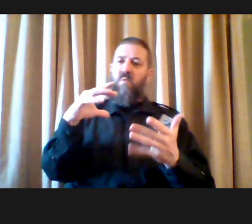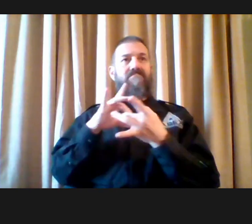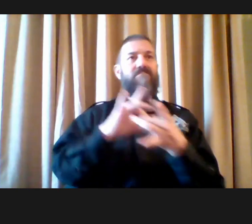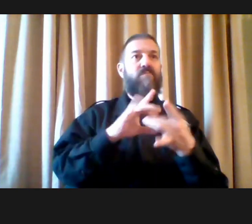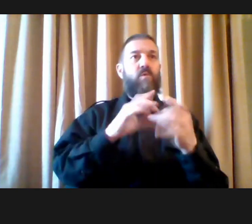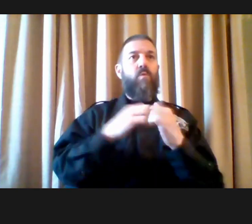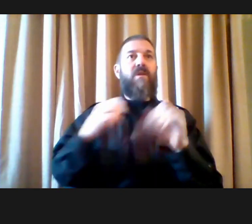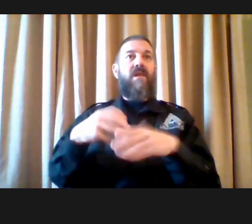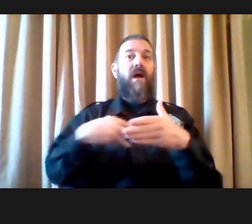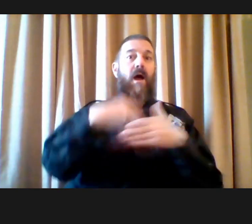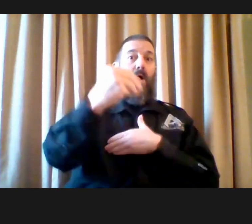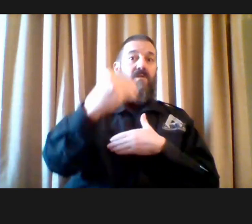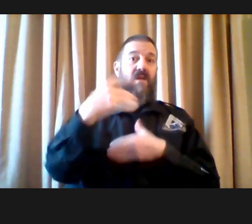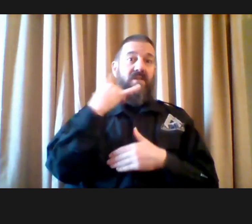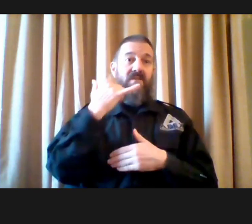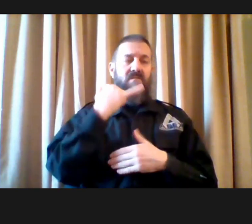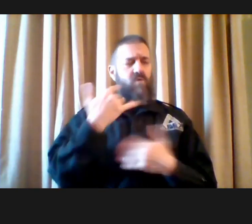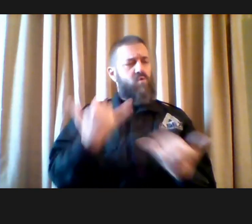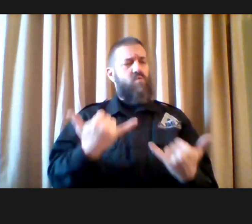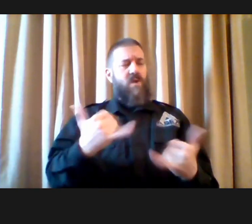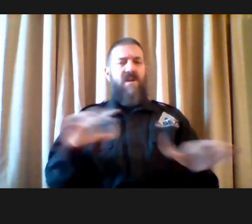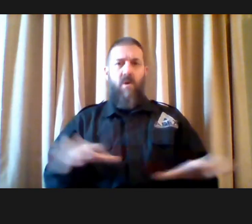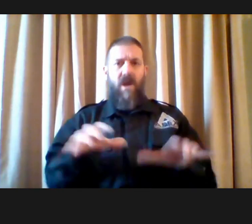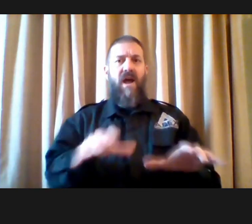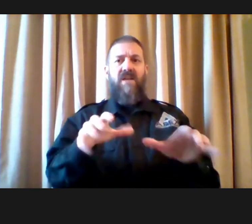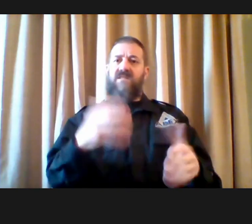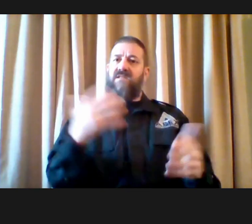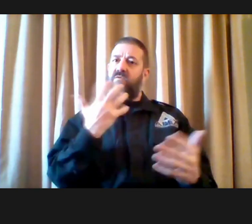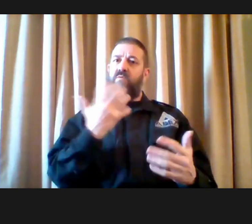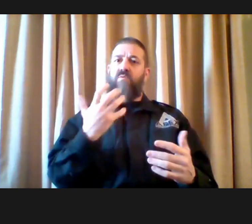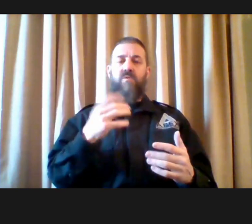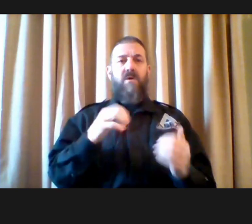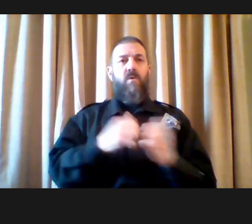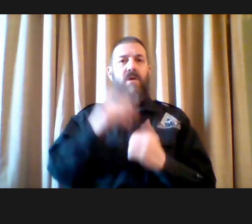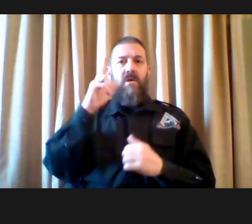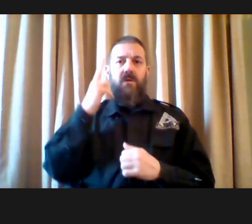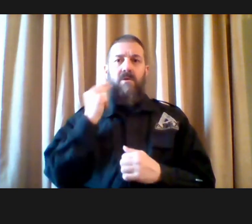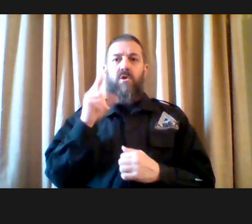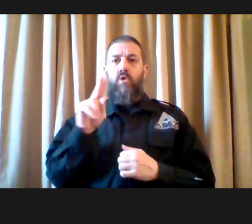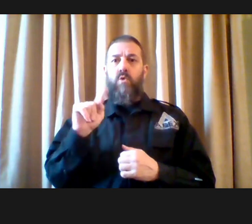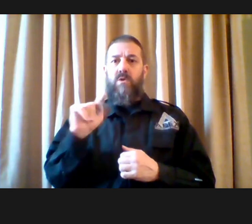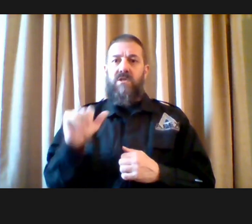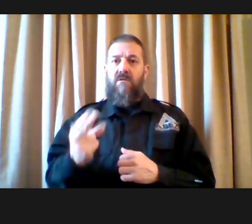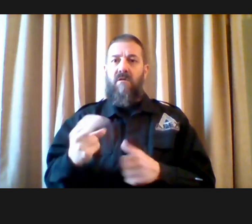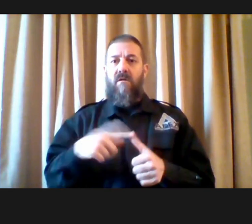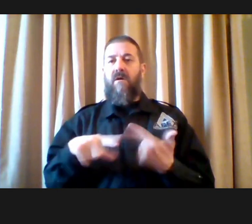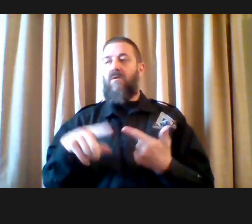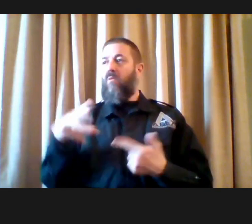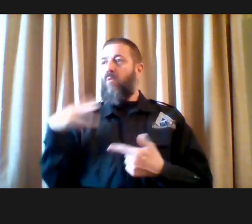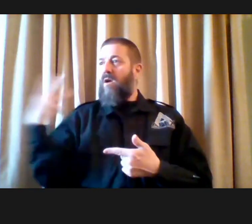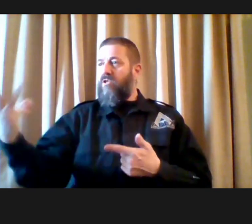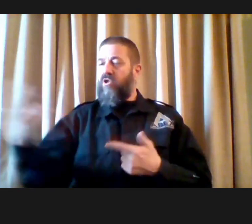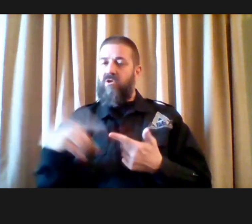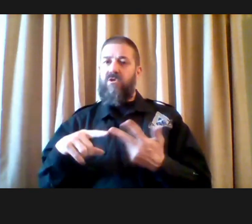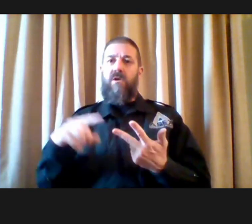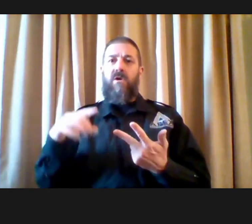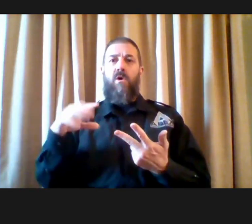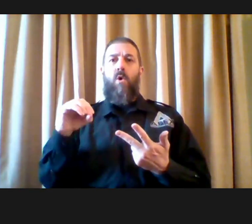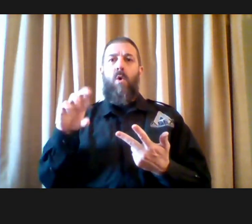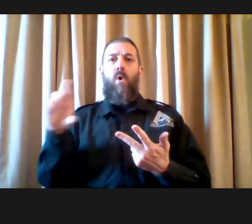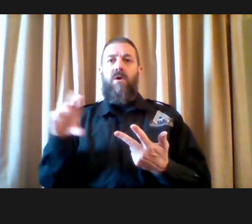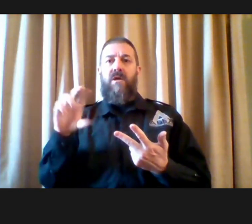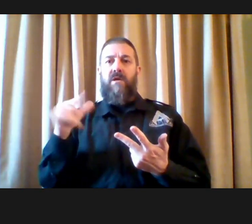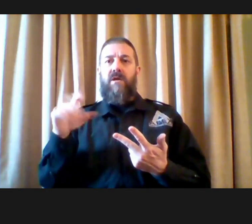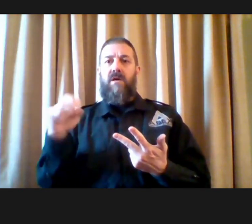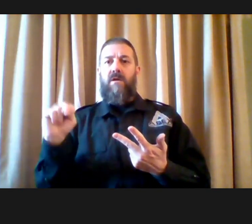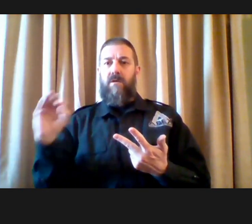right now in Utah, Washington, and Oregon, and some other places through monitoring